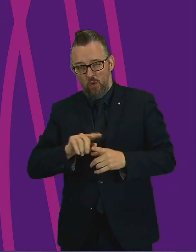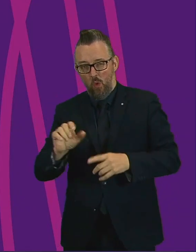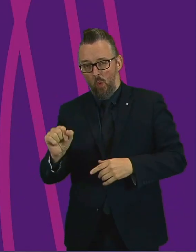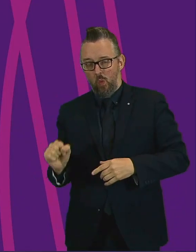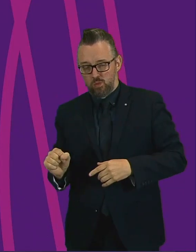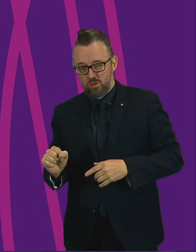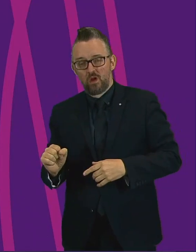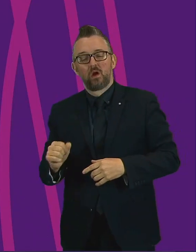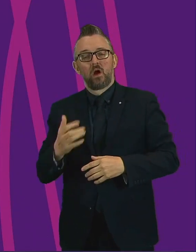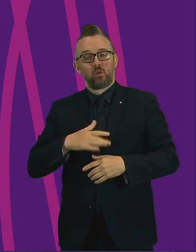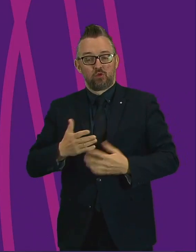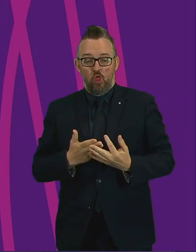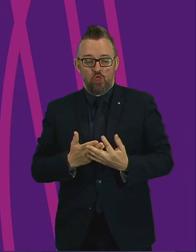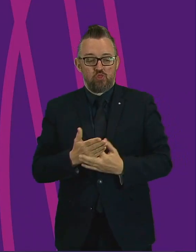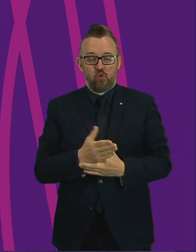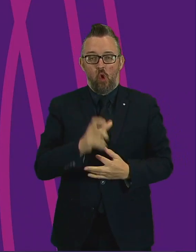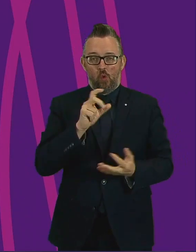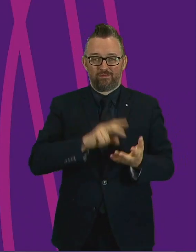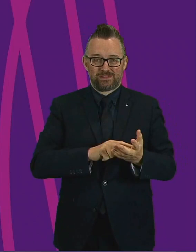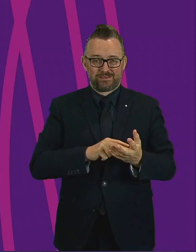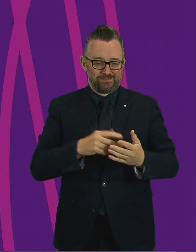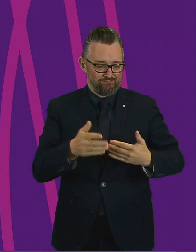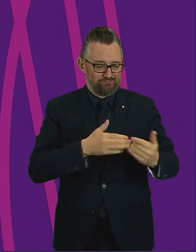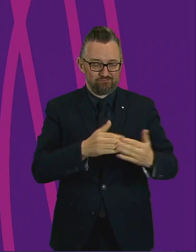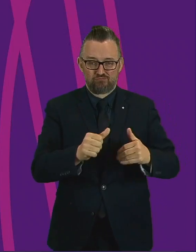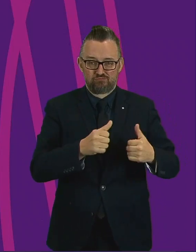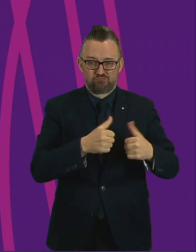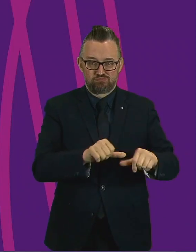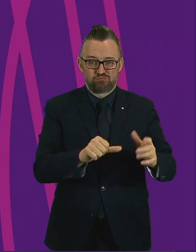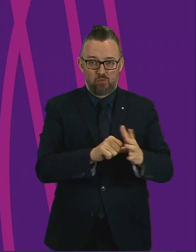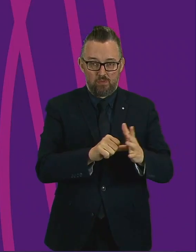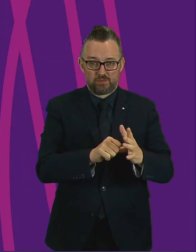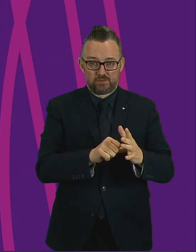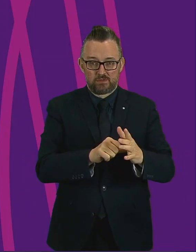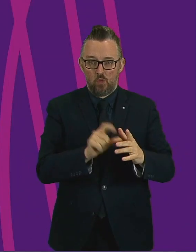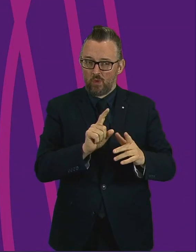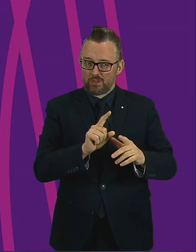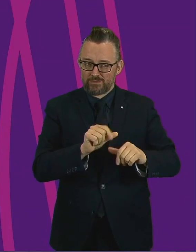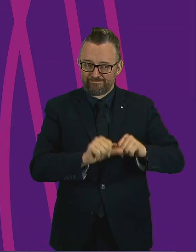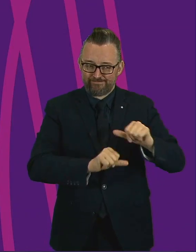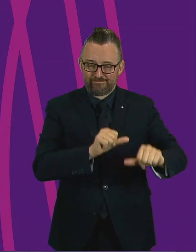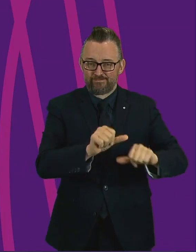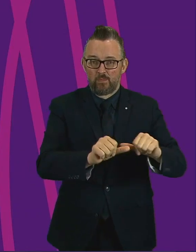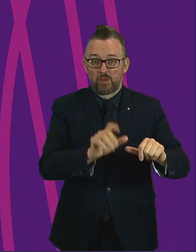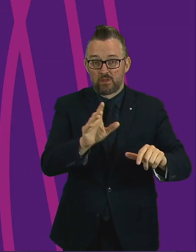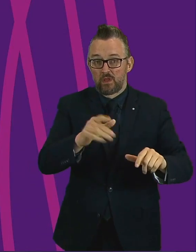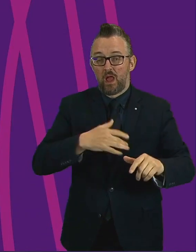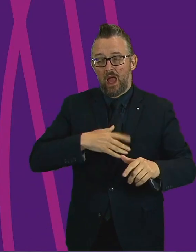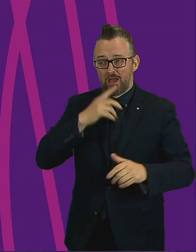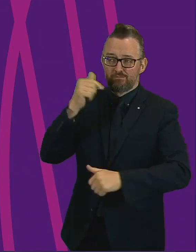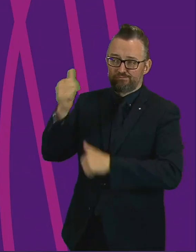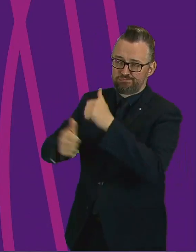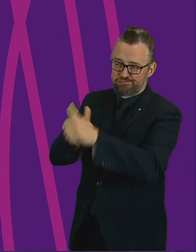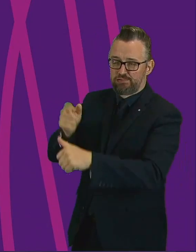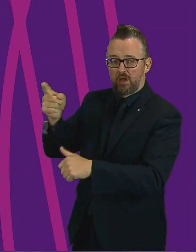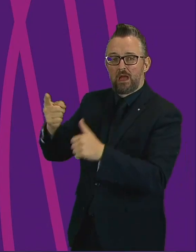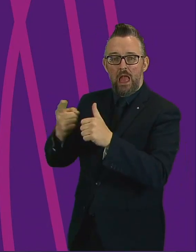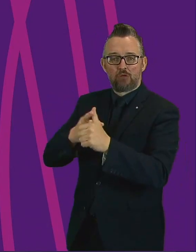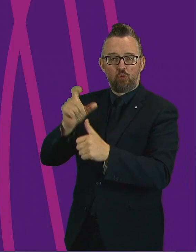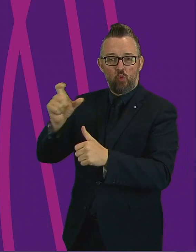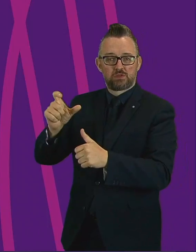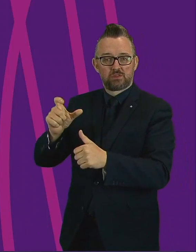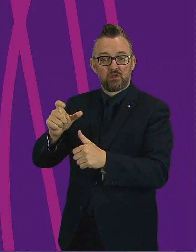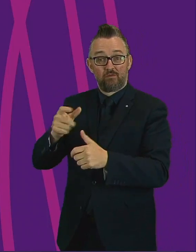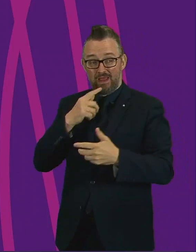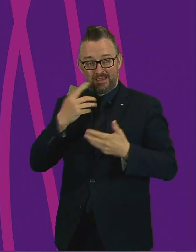getting through the crisis and dealing with the issues and the steps we have to take to do that. But I would pay tribute to Angela Constance and others for even